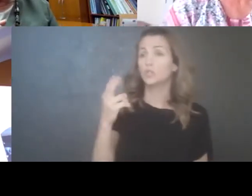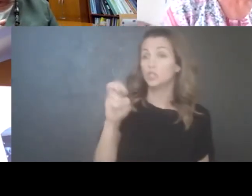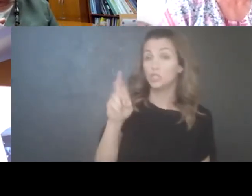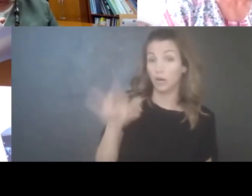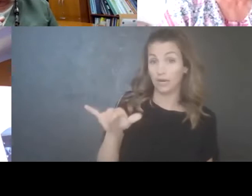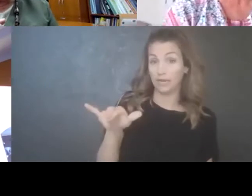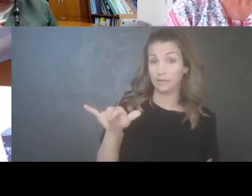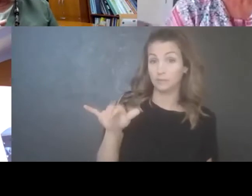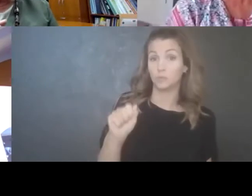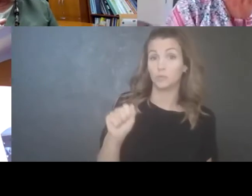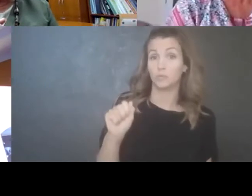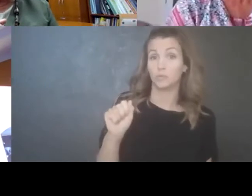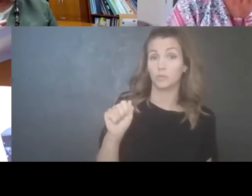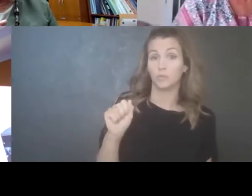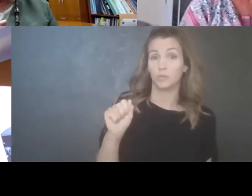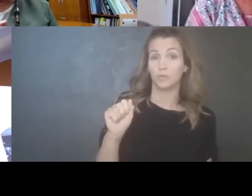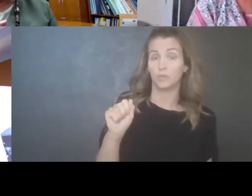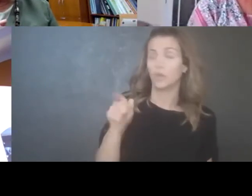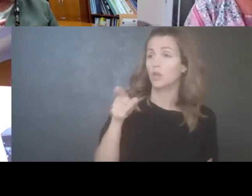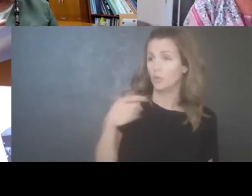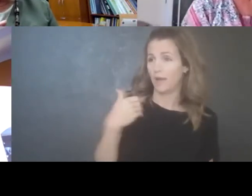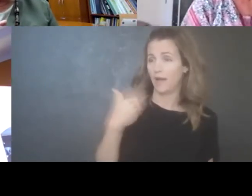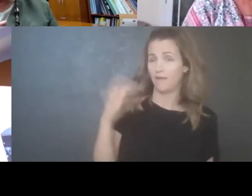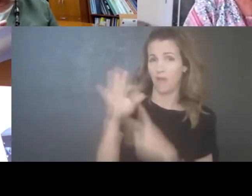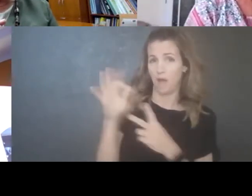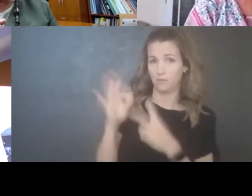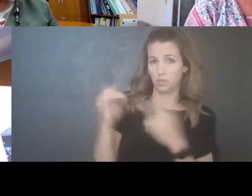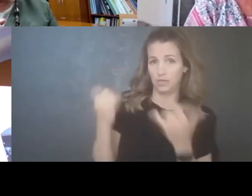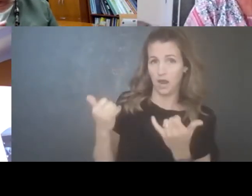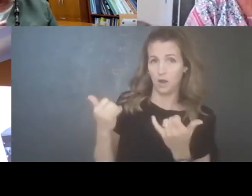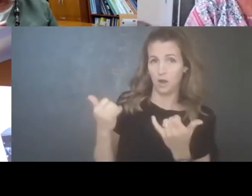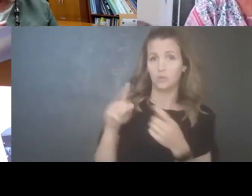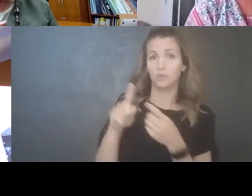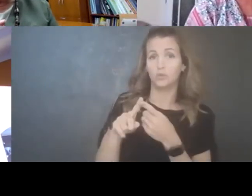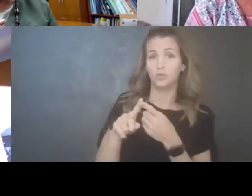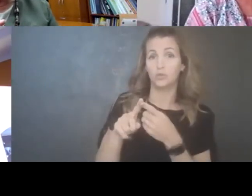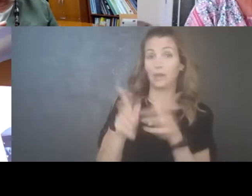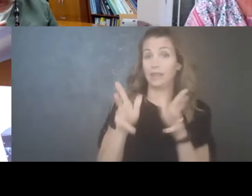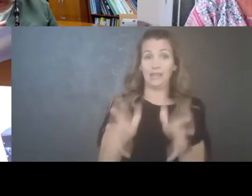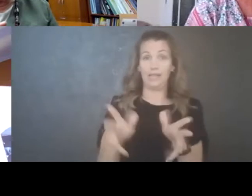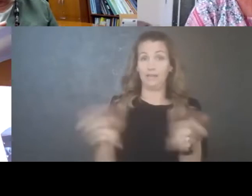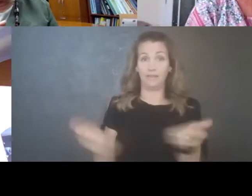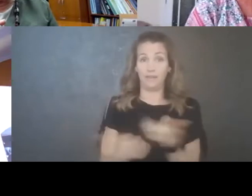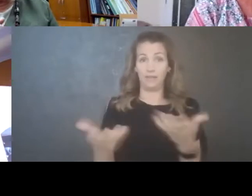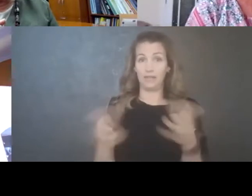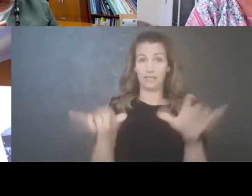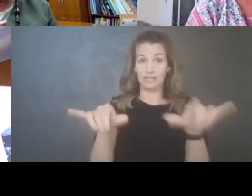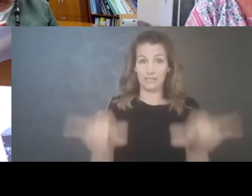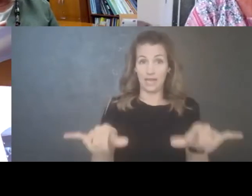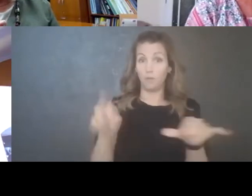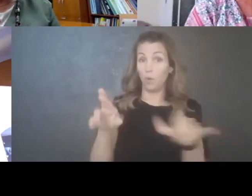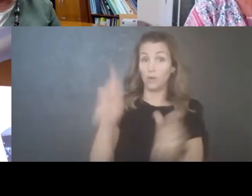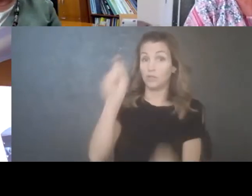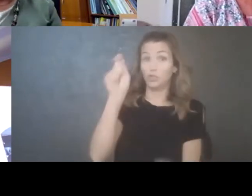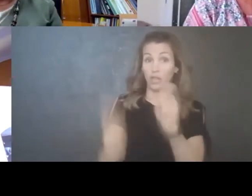you. You have the option now to leave everything the same or to change everything you want.